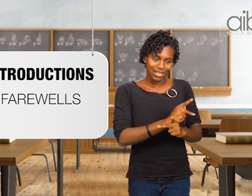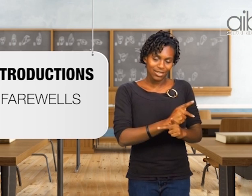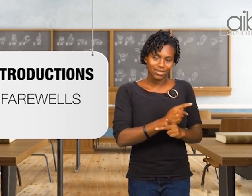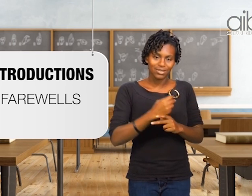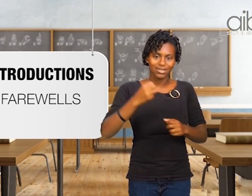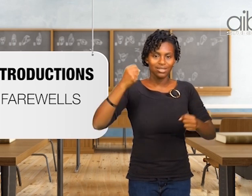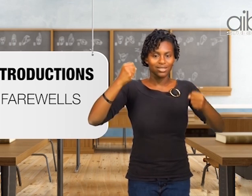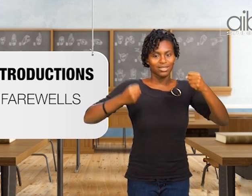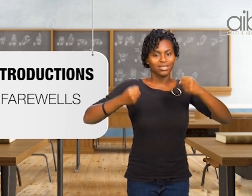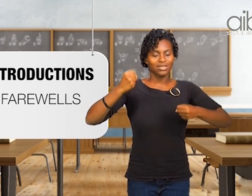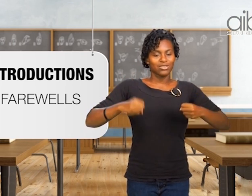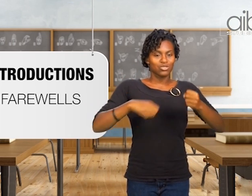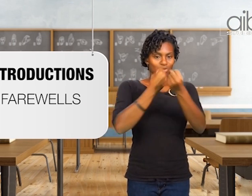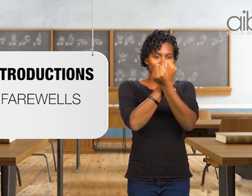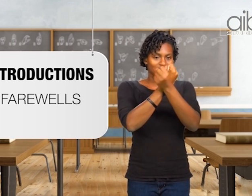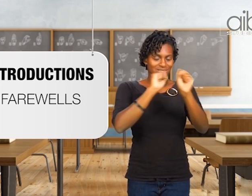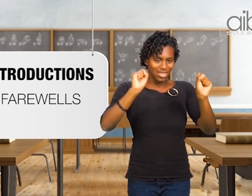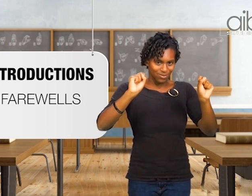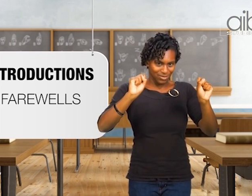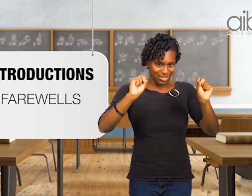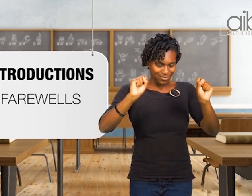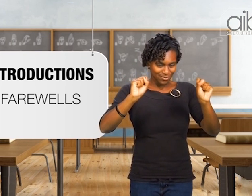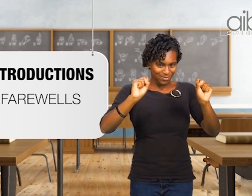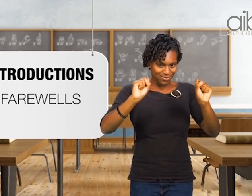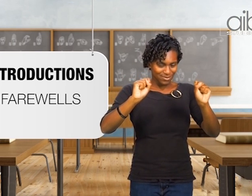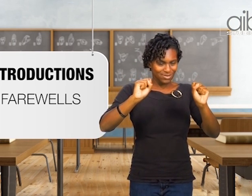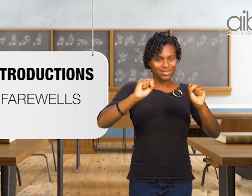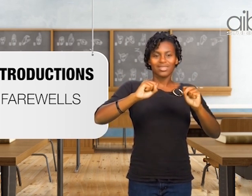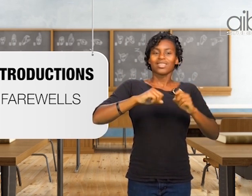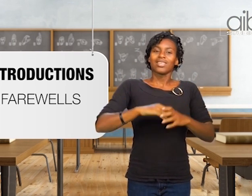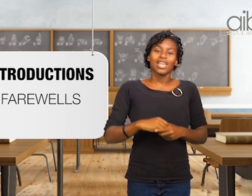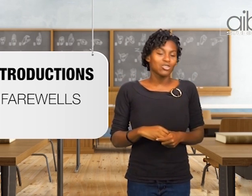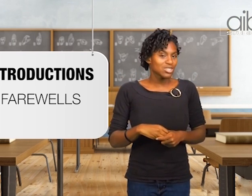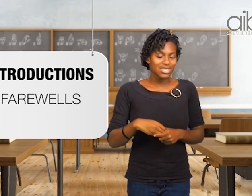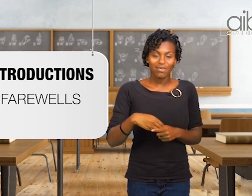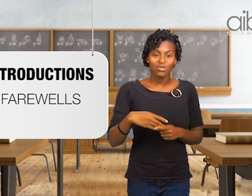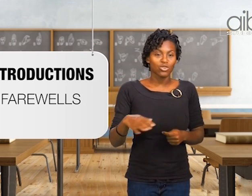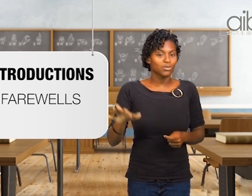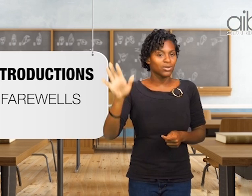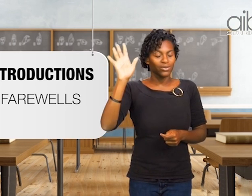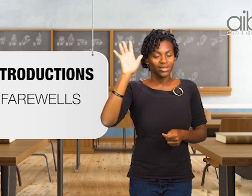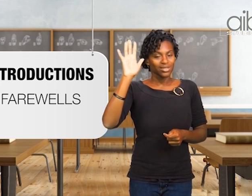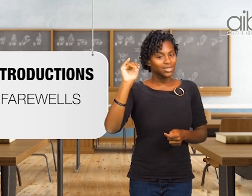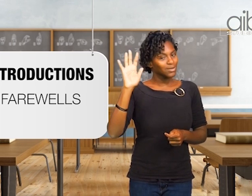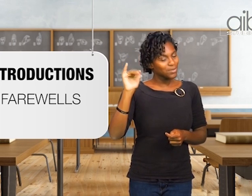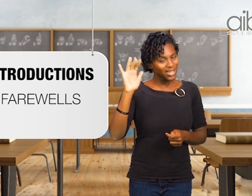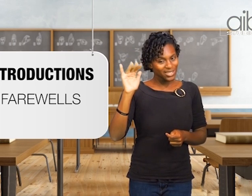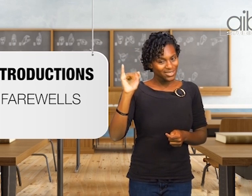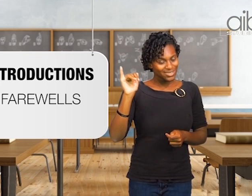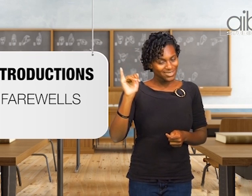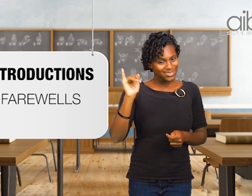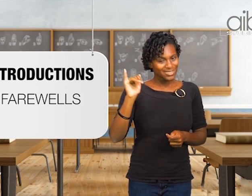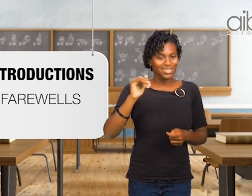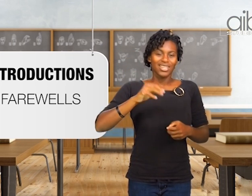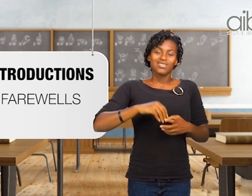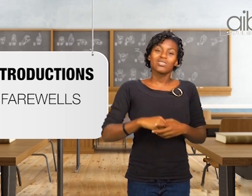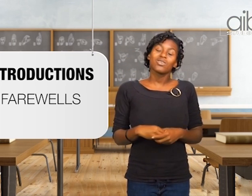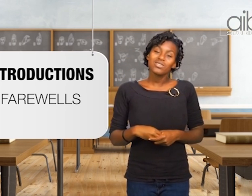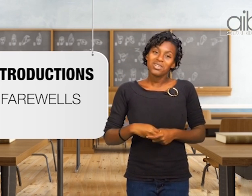care, drive safely, and you just have the normal goodbye. So those are